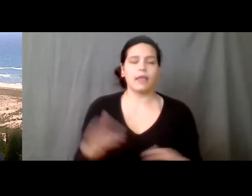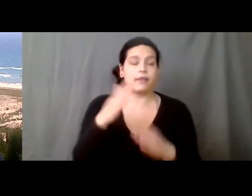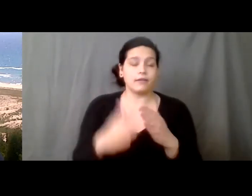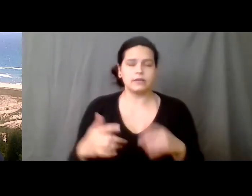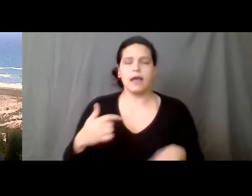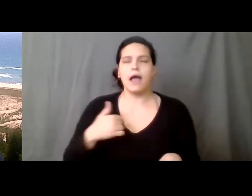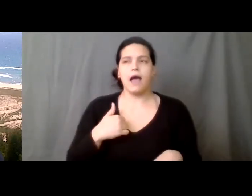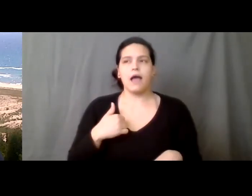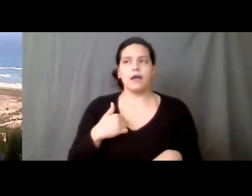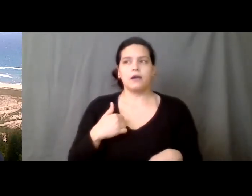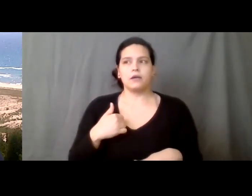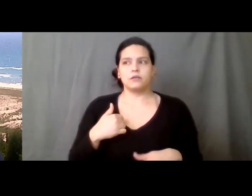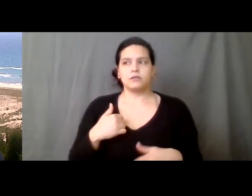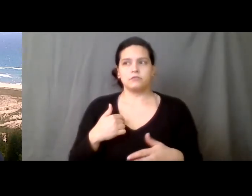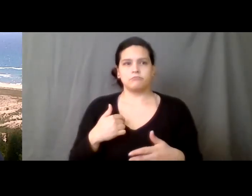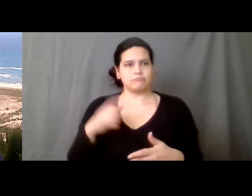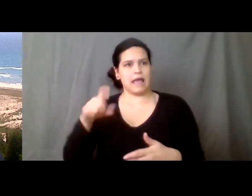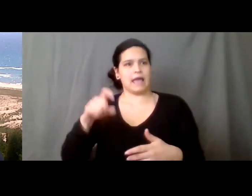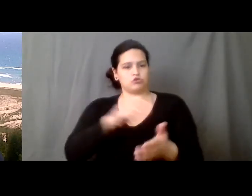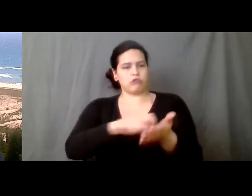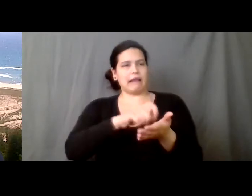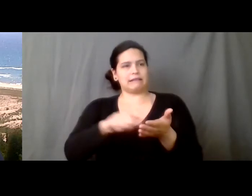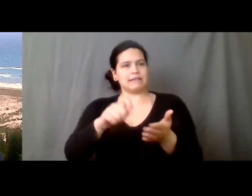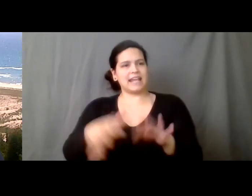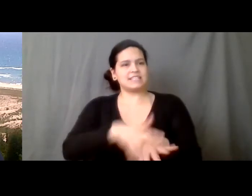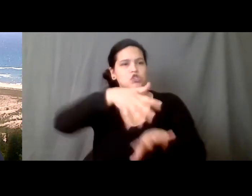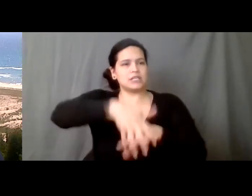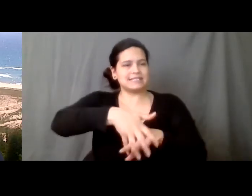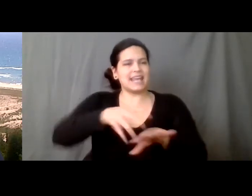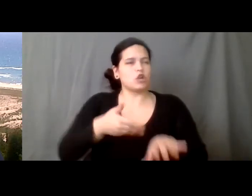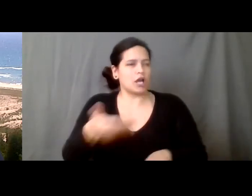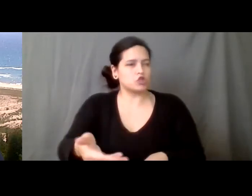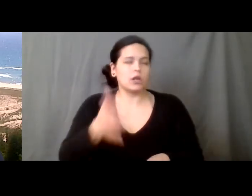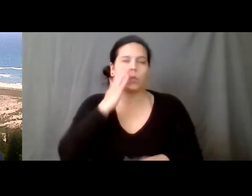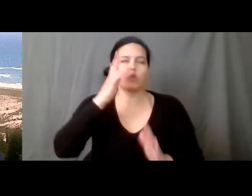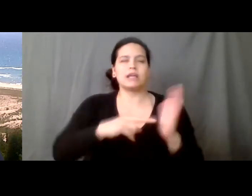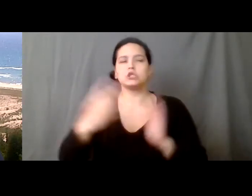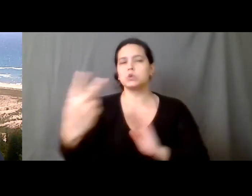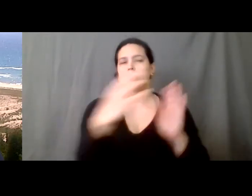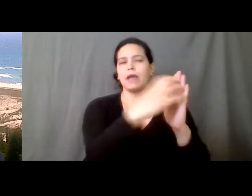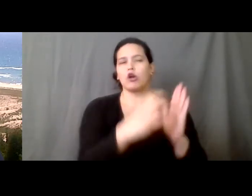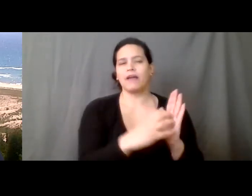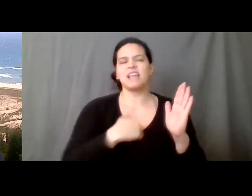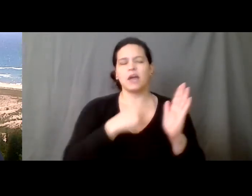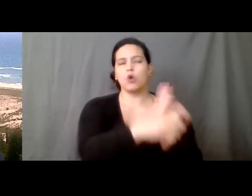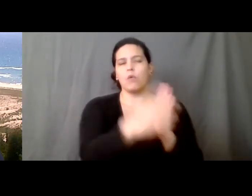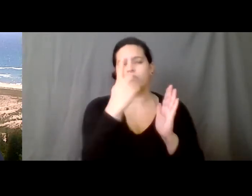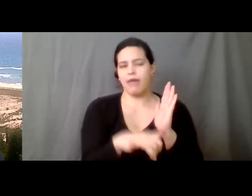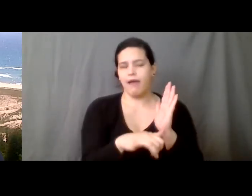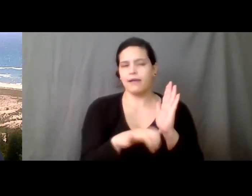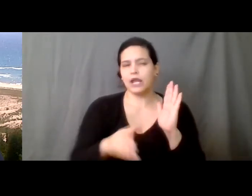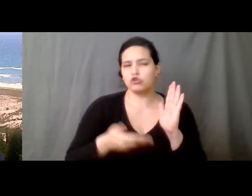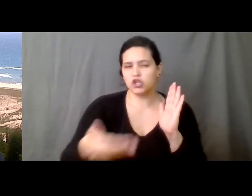asked to write an Indigenous introduction, and I'm gonna read just two paragraphs that I'd written about that. One